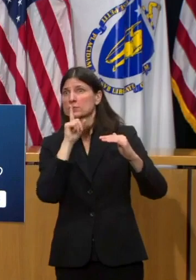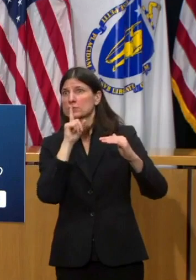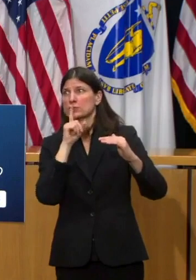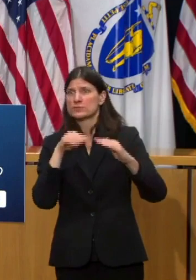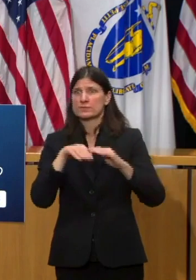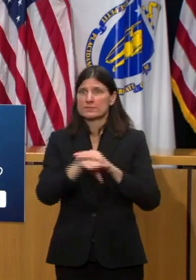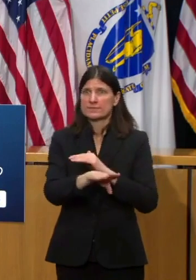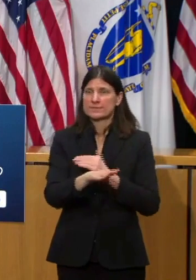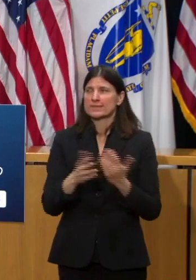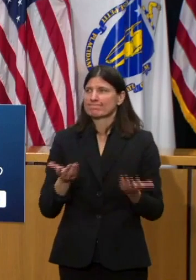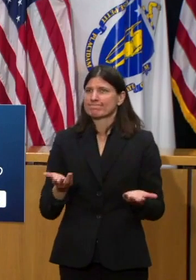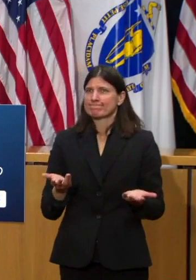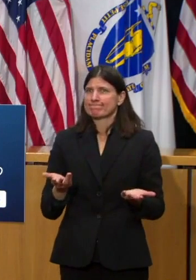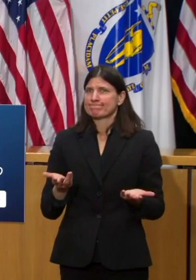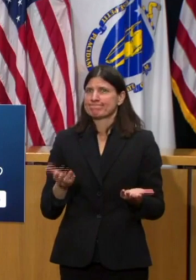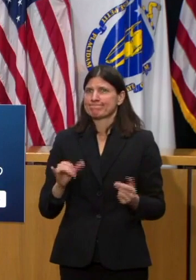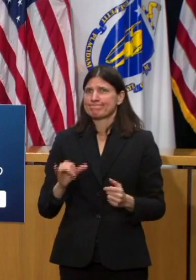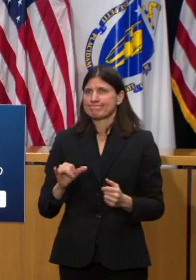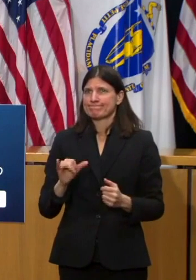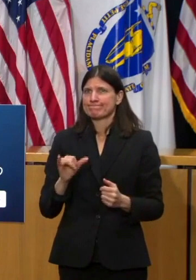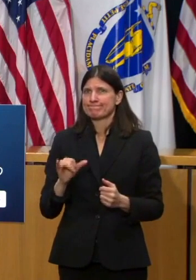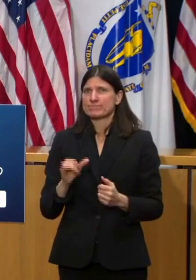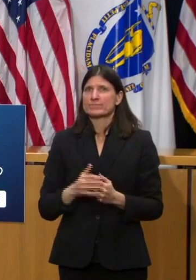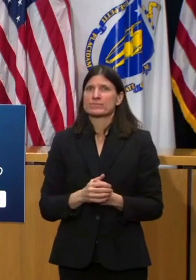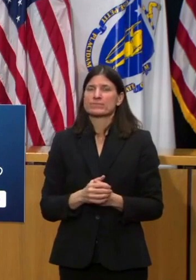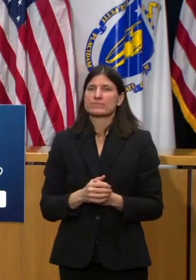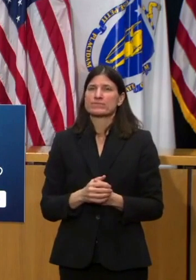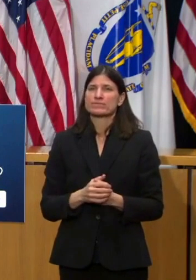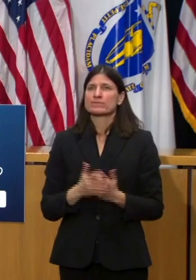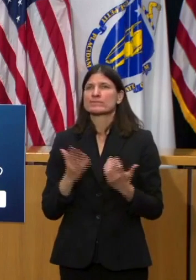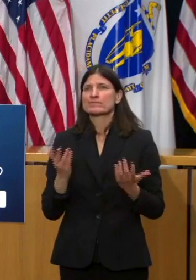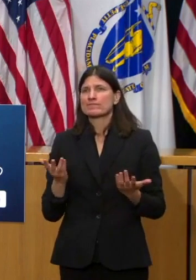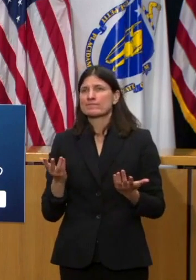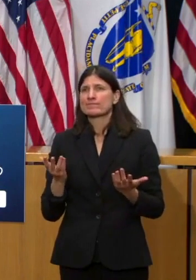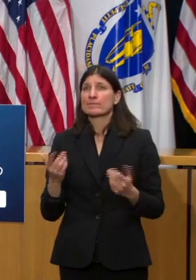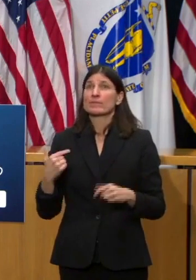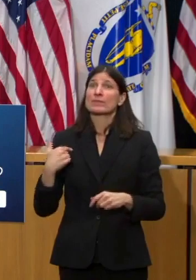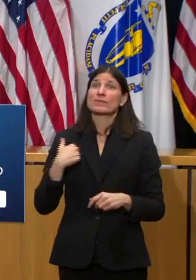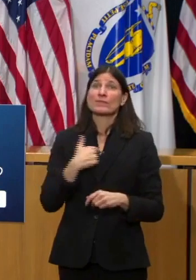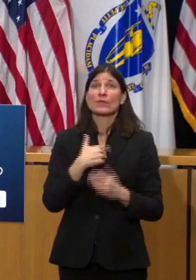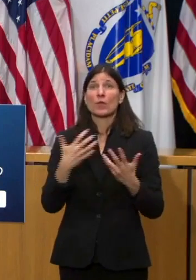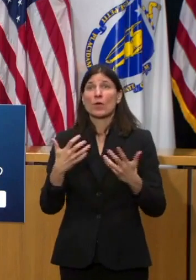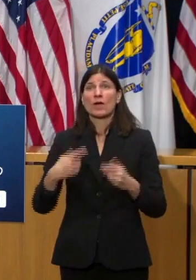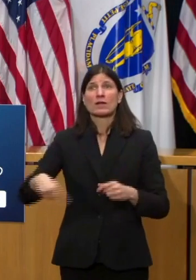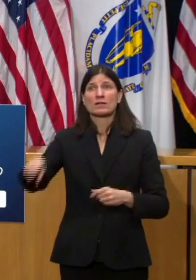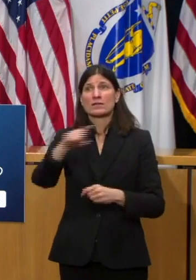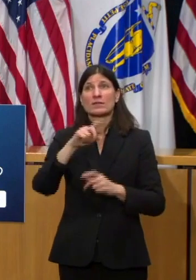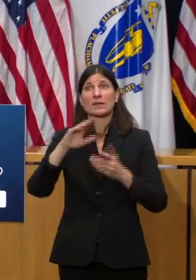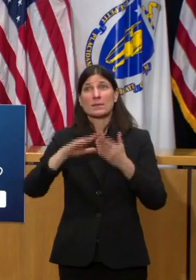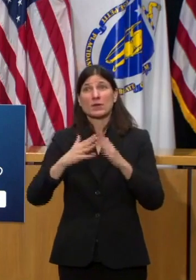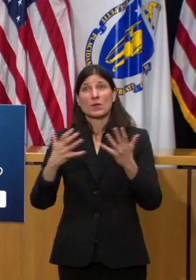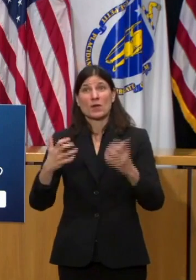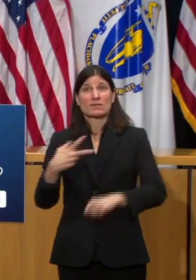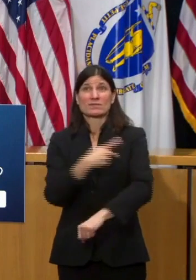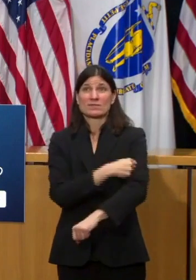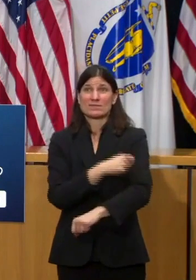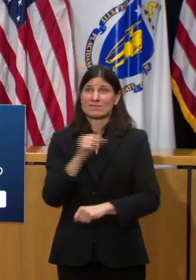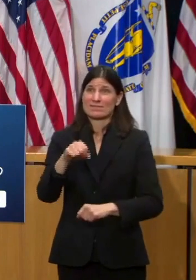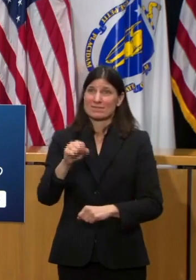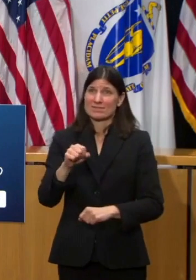this thing in Massachusetts, the overwhelming majority of people have, you know, tried to play by the rules, whatever they